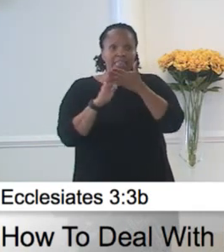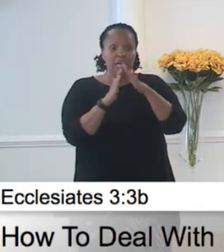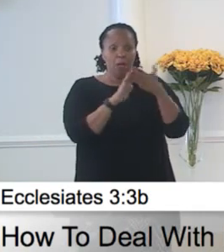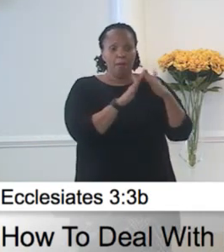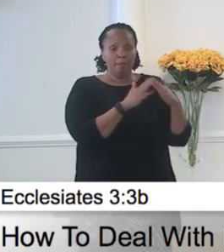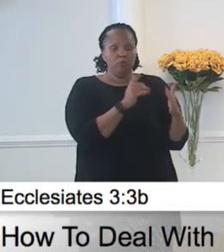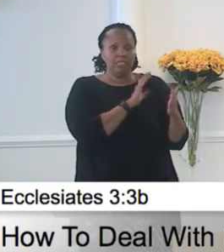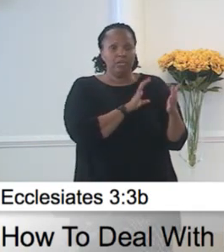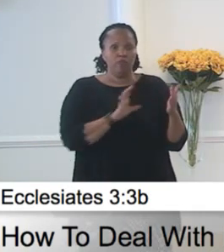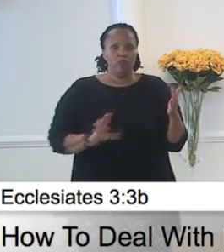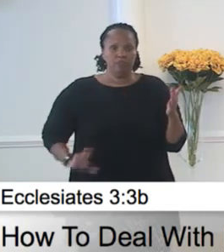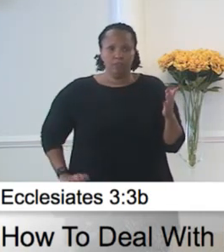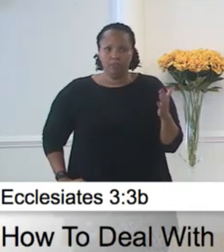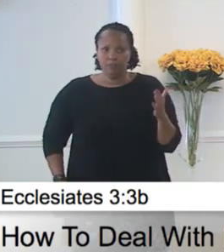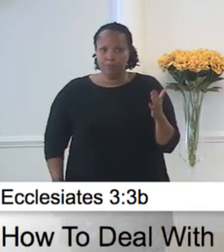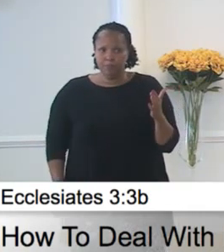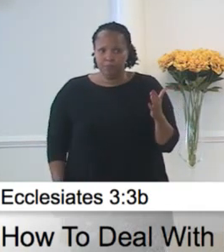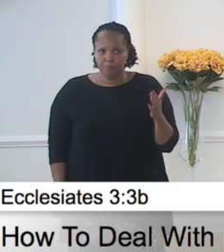of Christ,